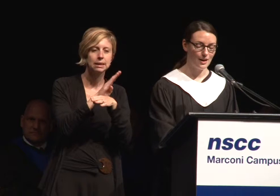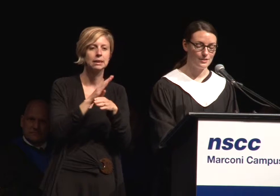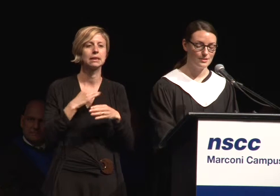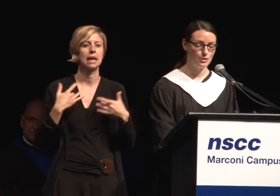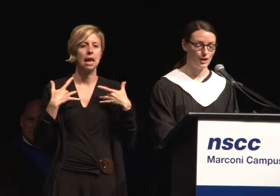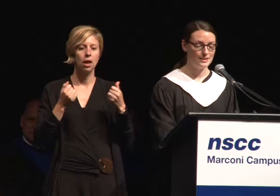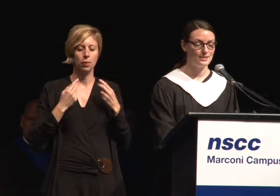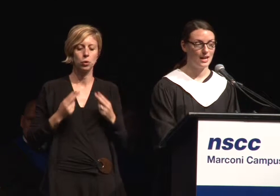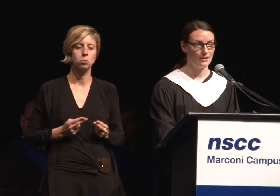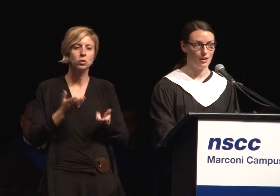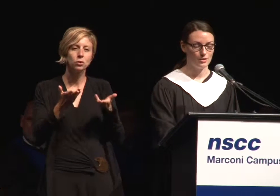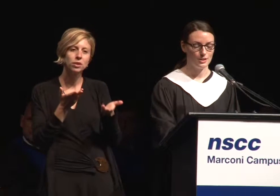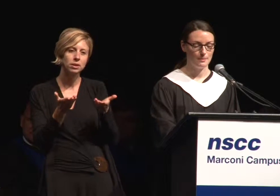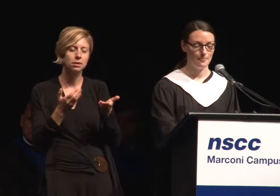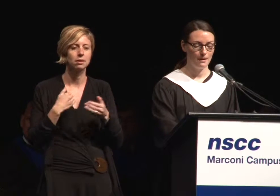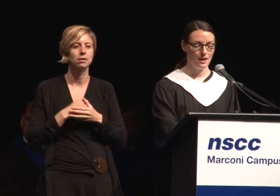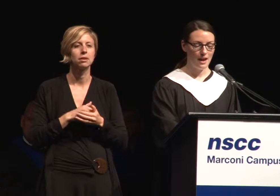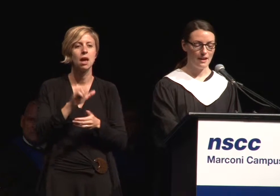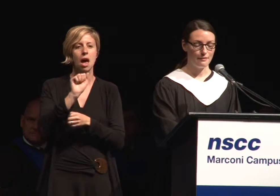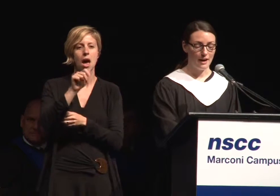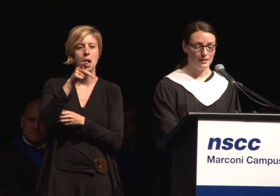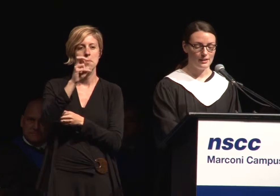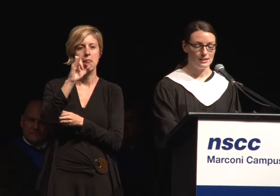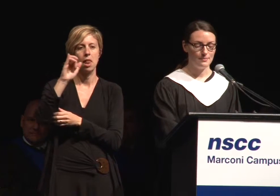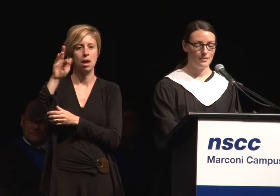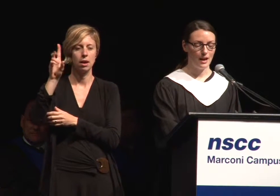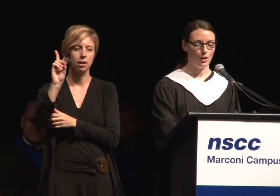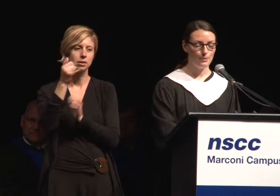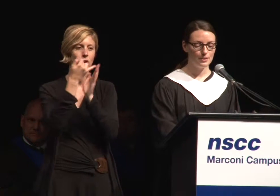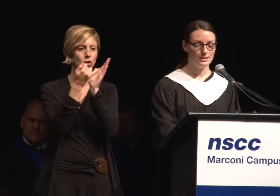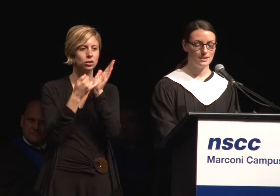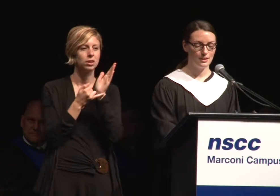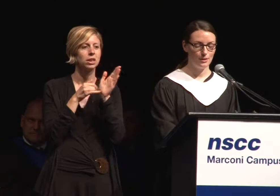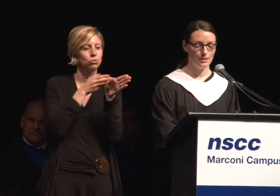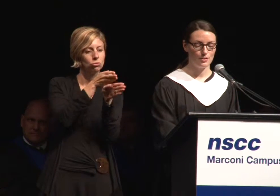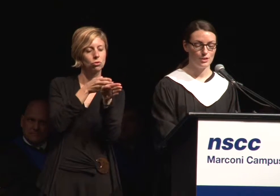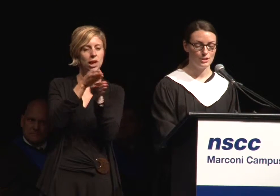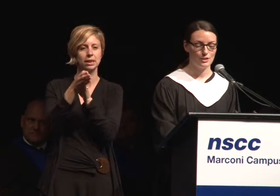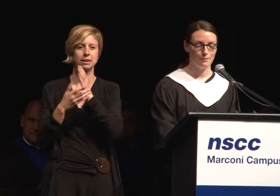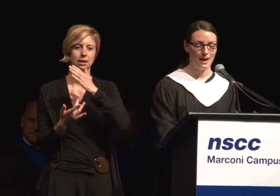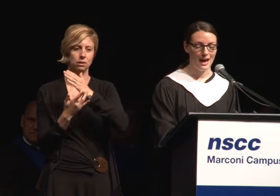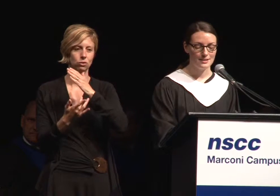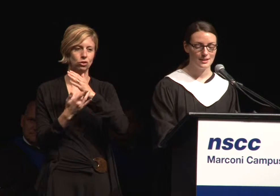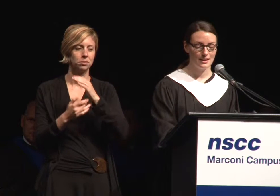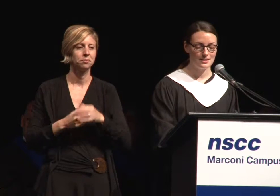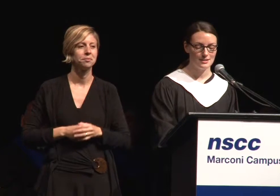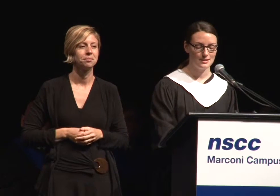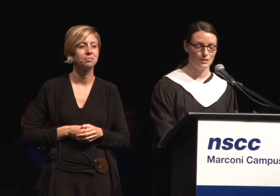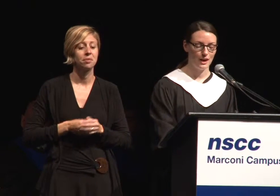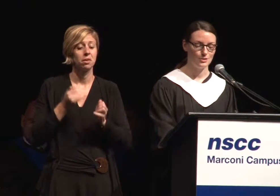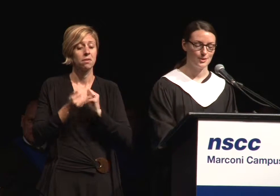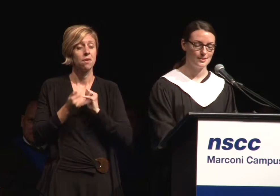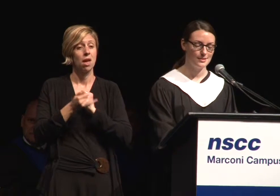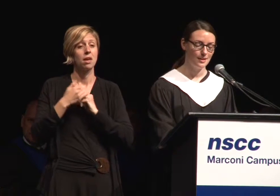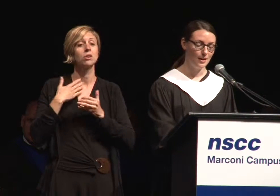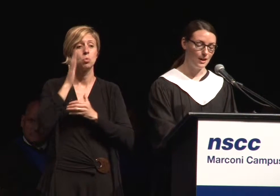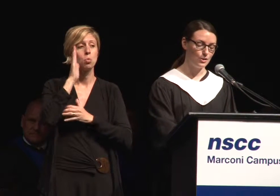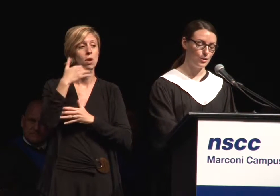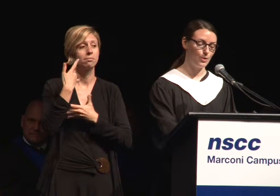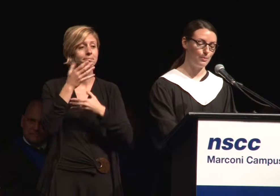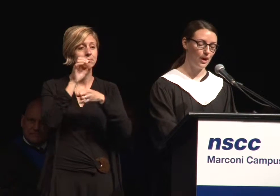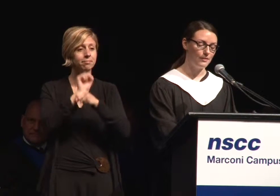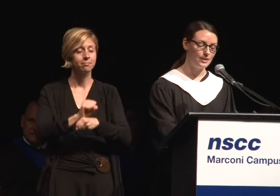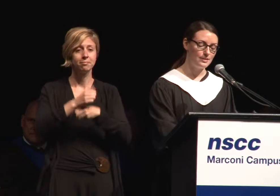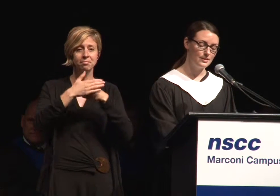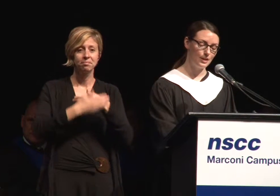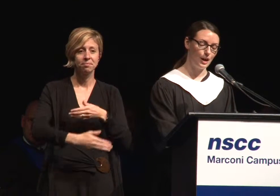applied arts, trades, and technology. And finally, I hope you'll continue in the tradition of past NSCC graduates and show